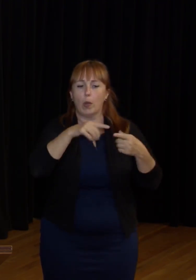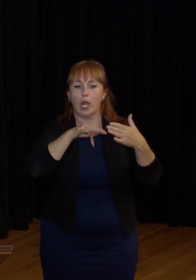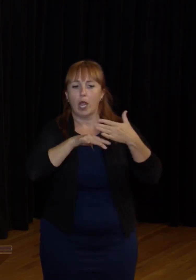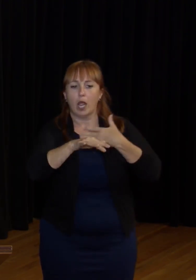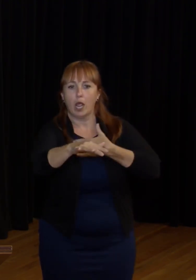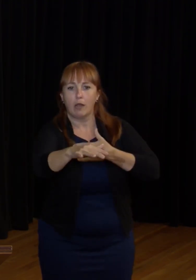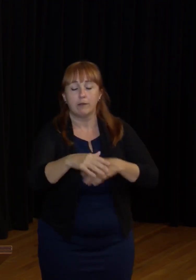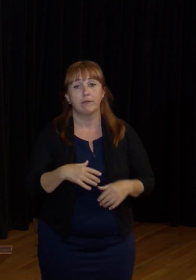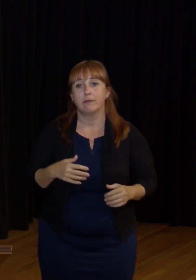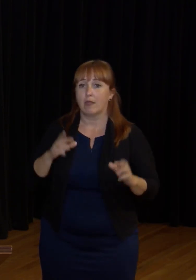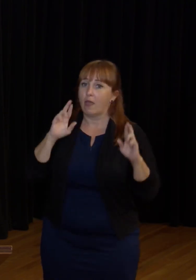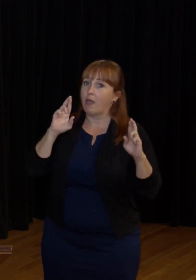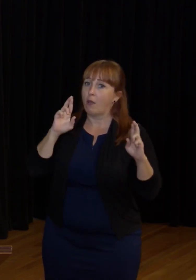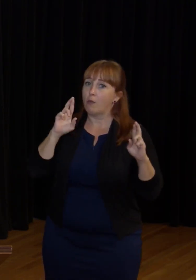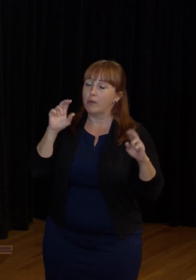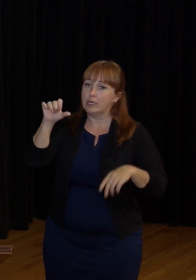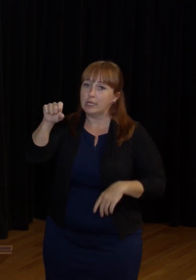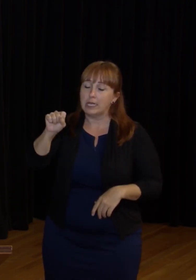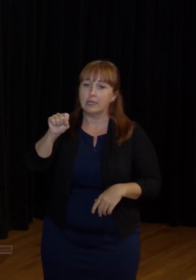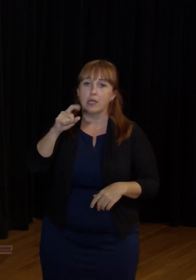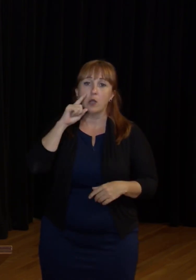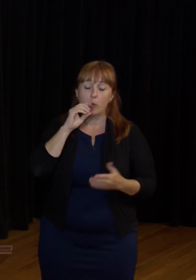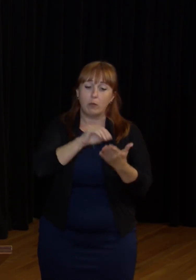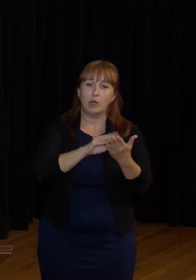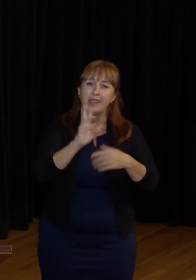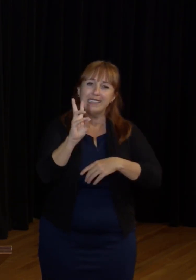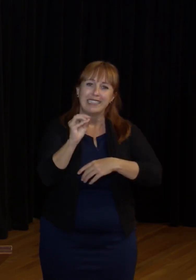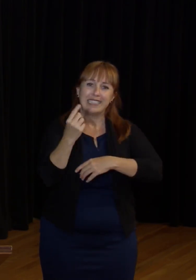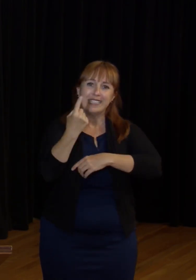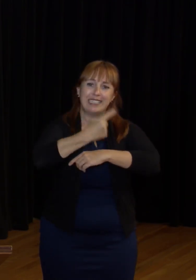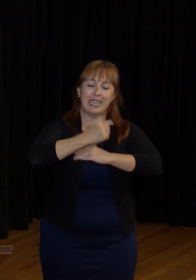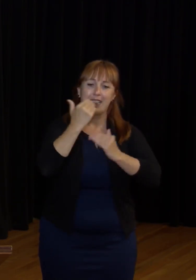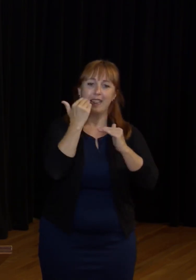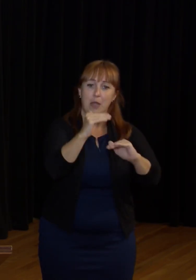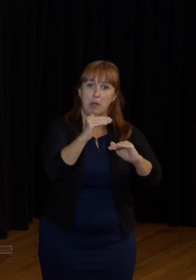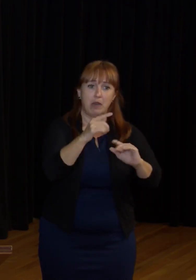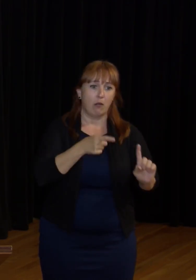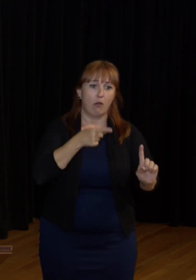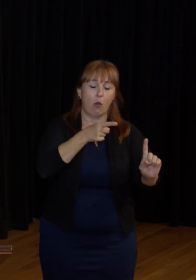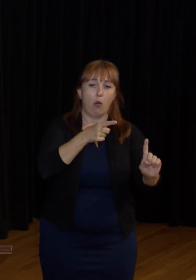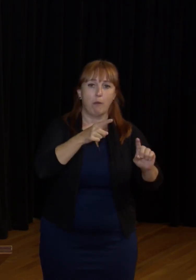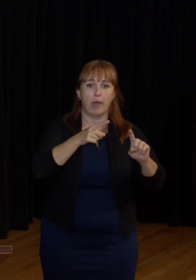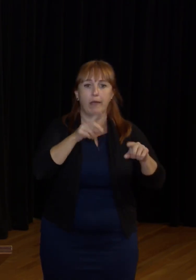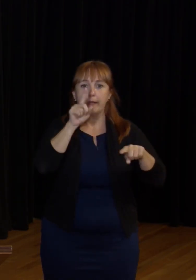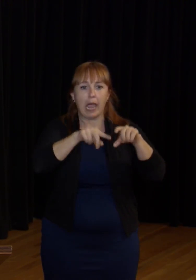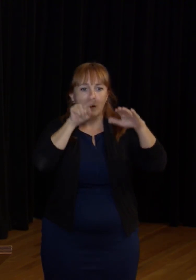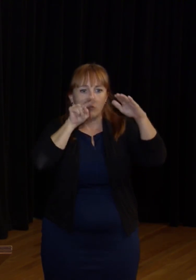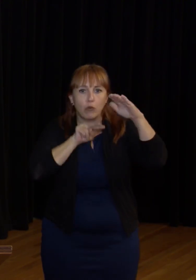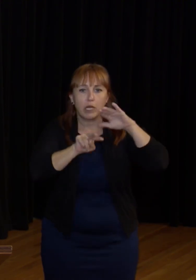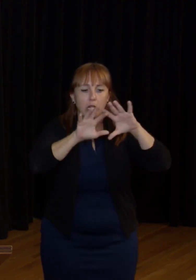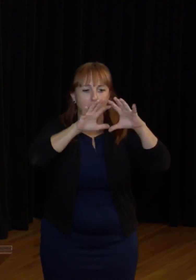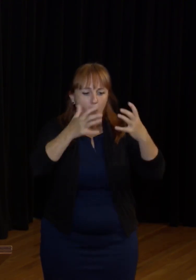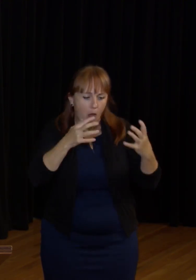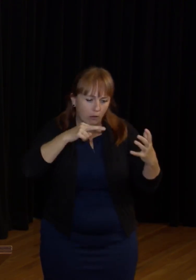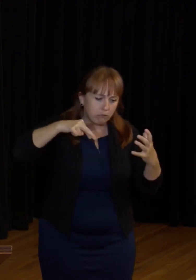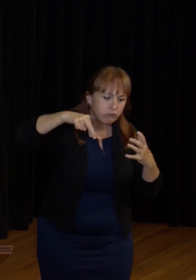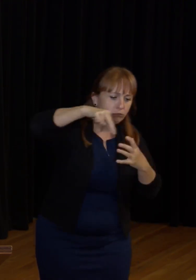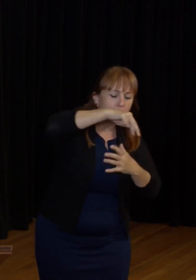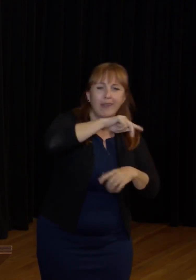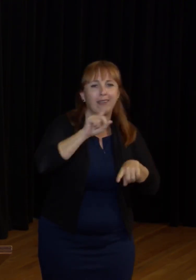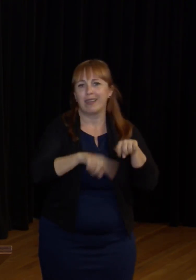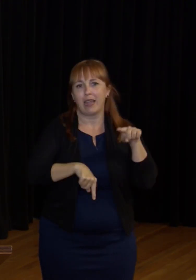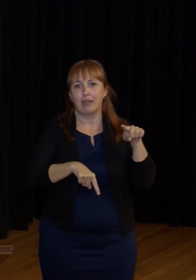hope so. You know, we purposely put that in for only 60 days. And again, we don't have a crystal ball, but if you go back and look at the numbers I said